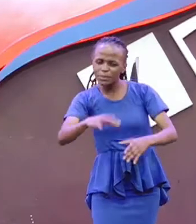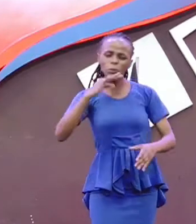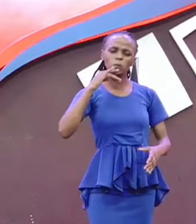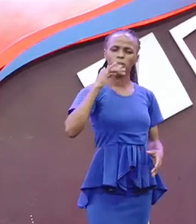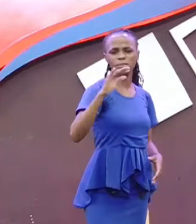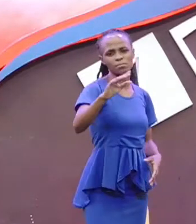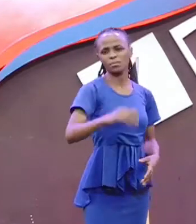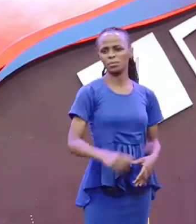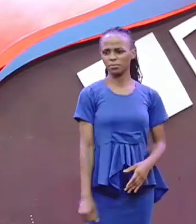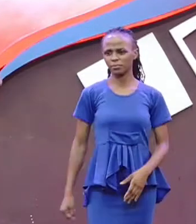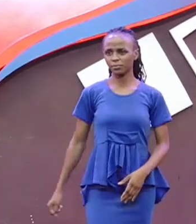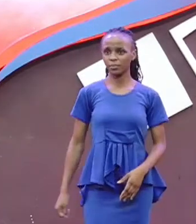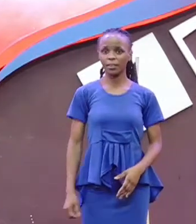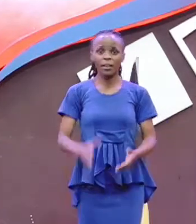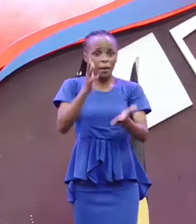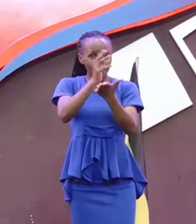what a person said.